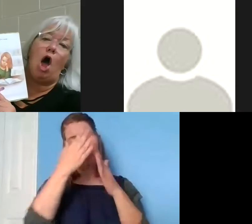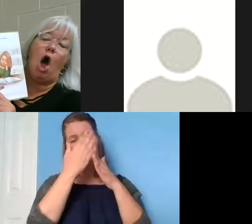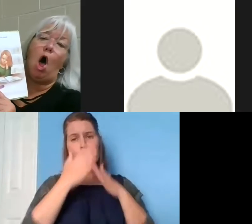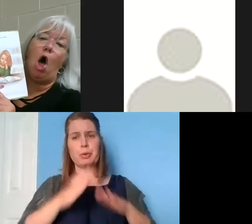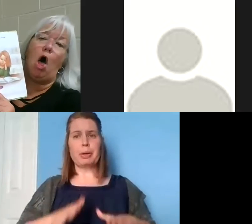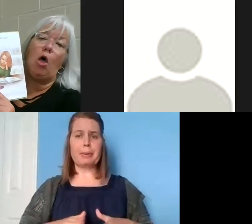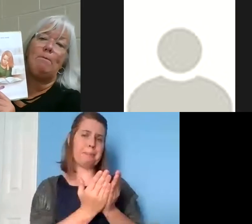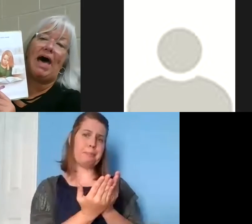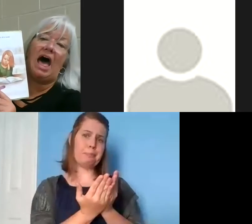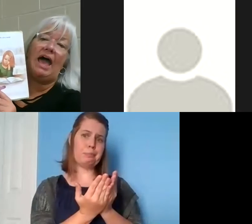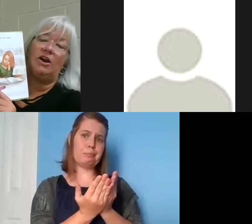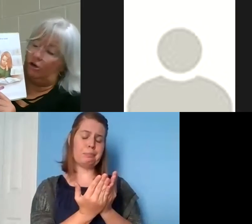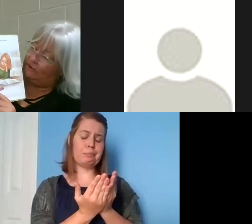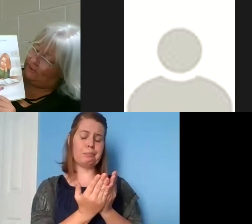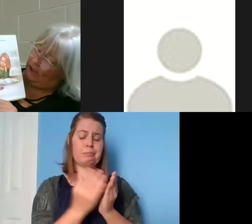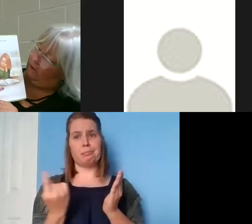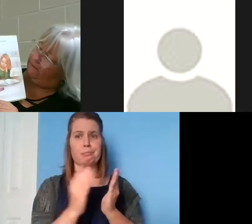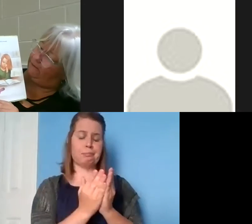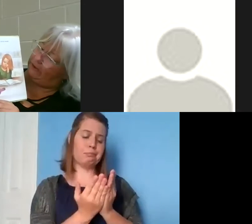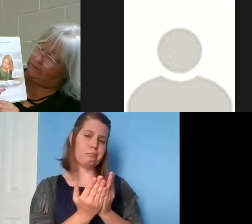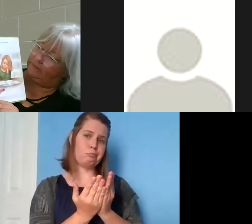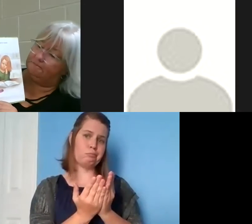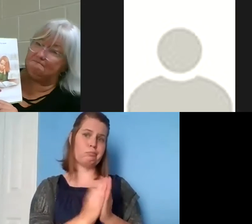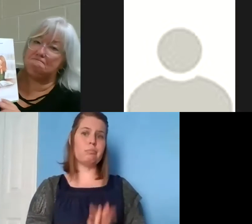quietly all by herself.